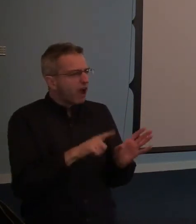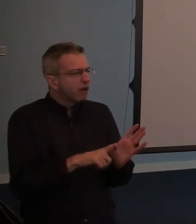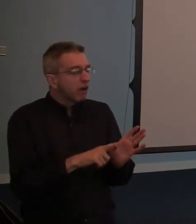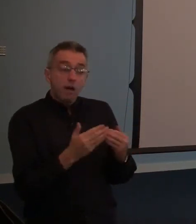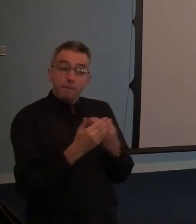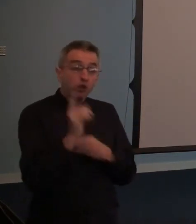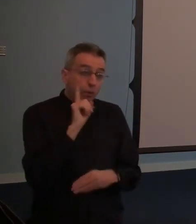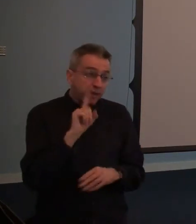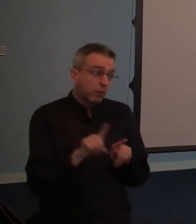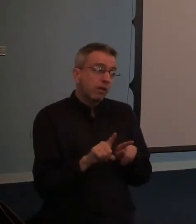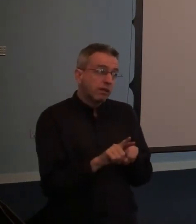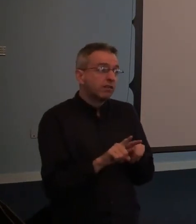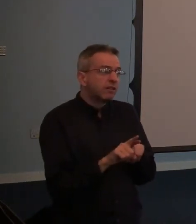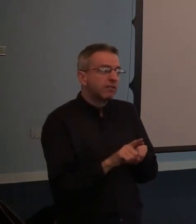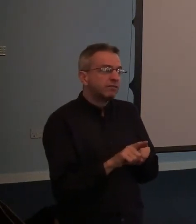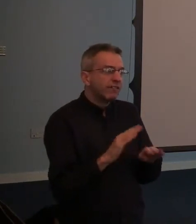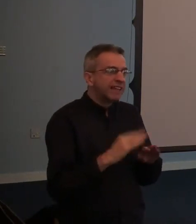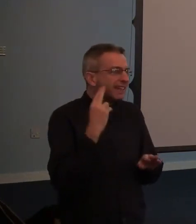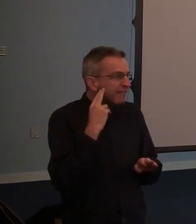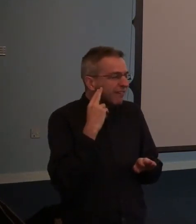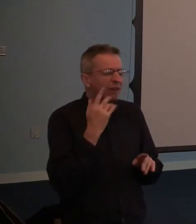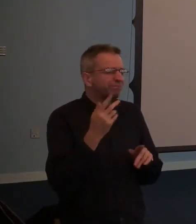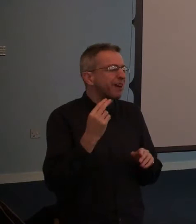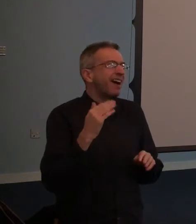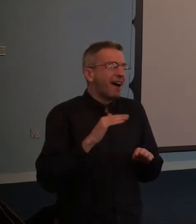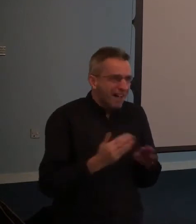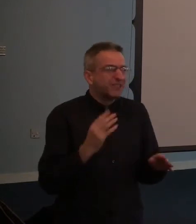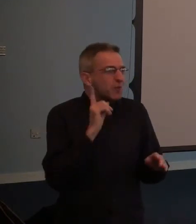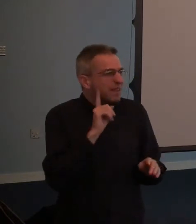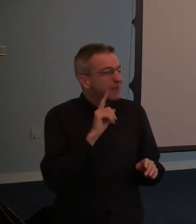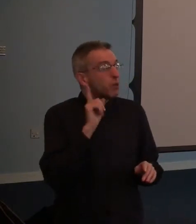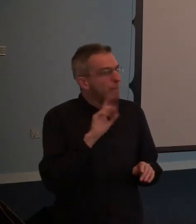about 25 years of age, and they were hearing as well. Most were female.